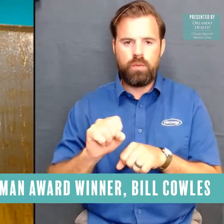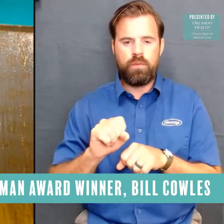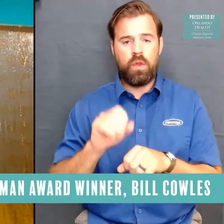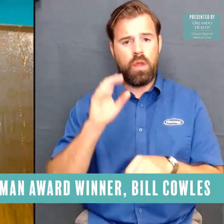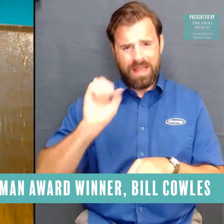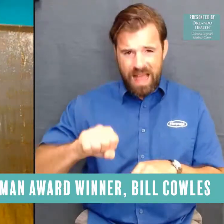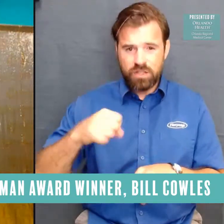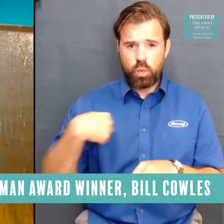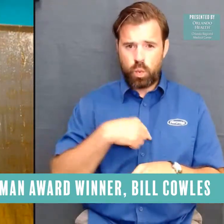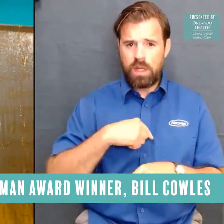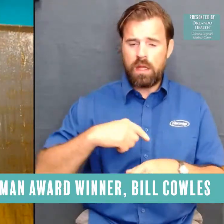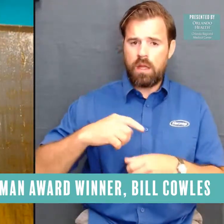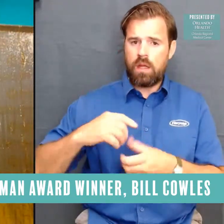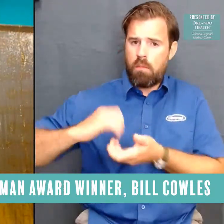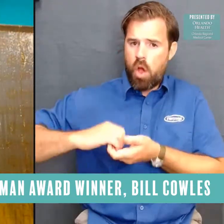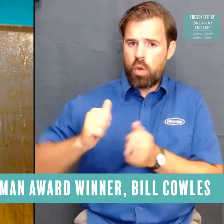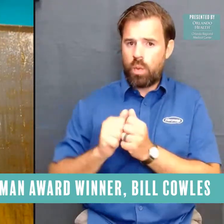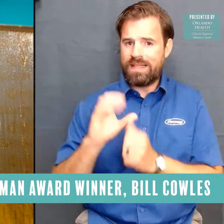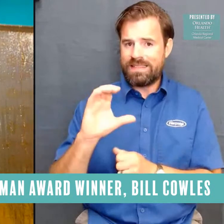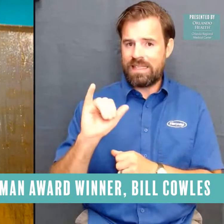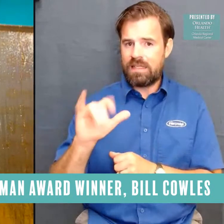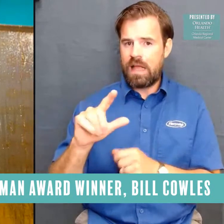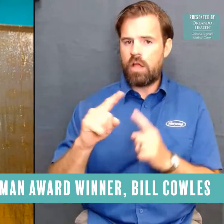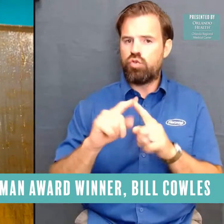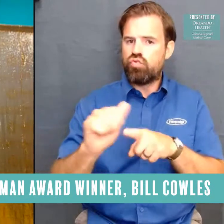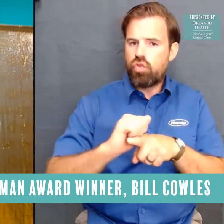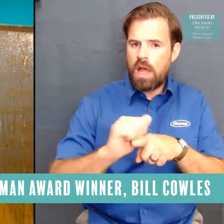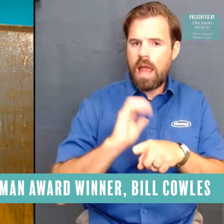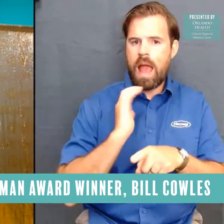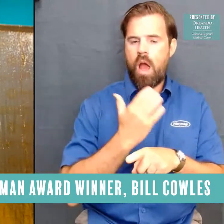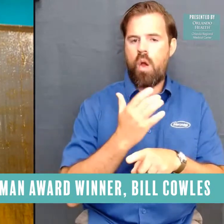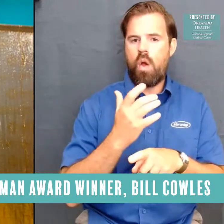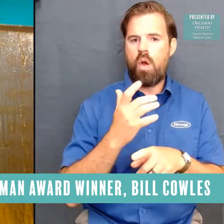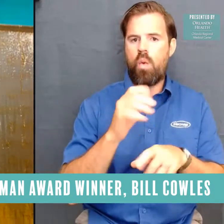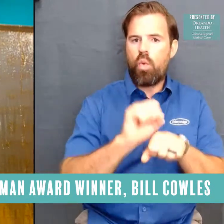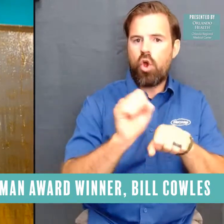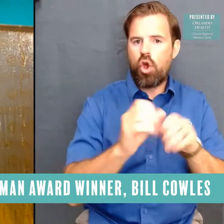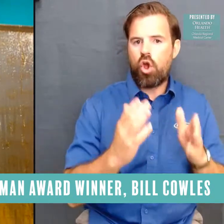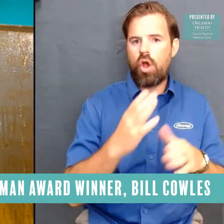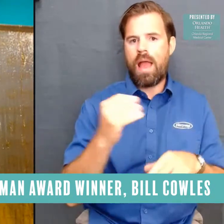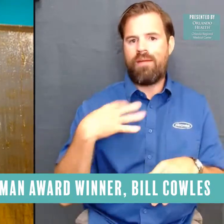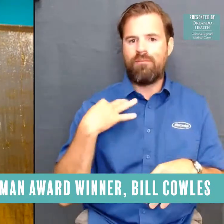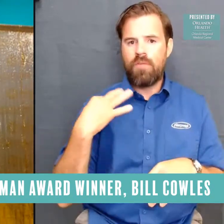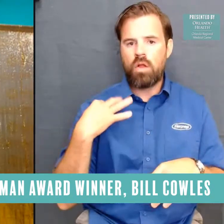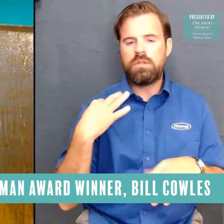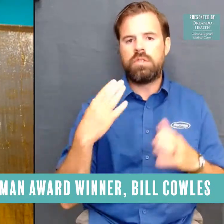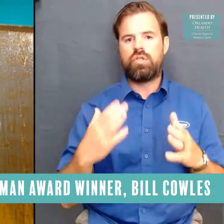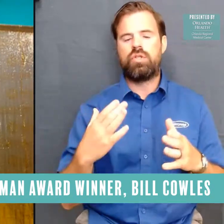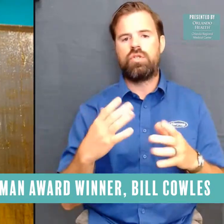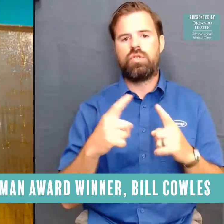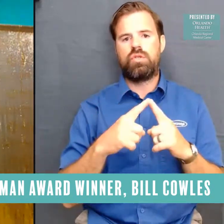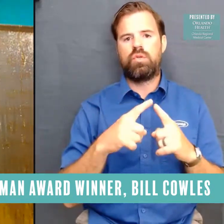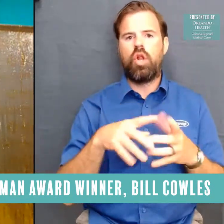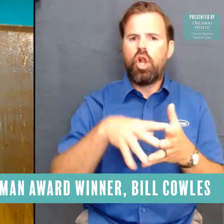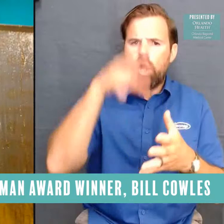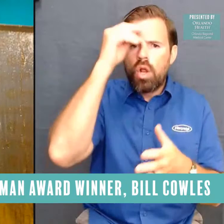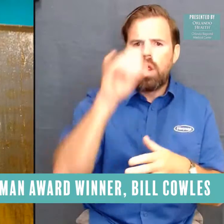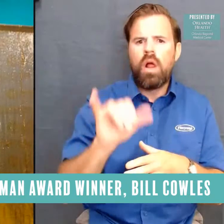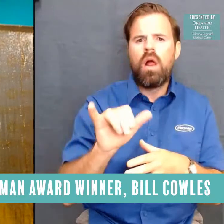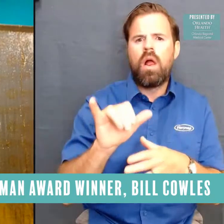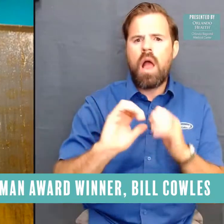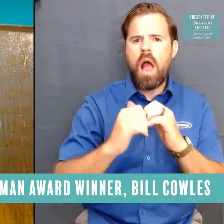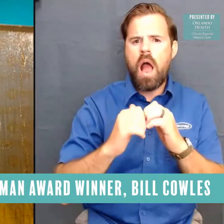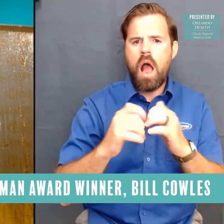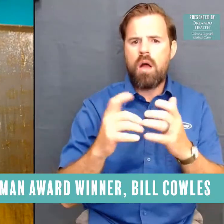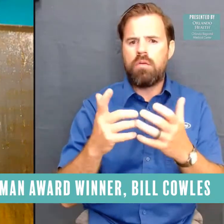and sensitivity training to our poll workers, and for our poll workers to be able then to take that knowledge and to